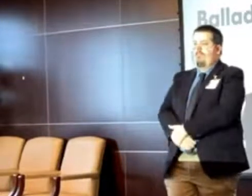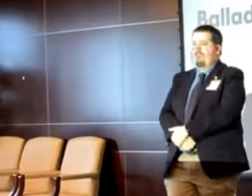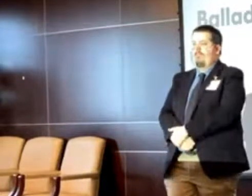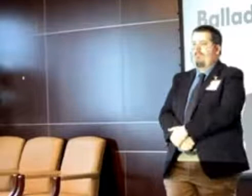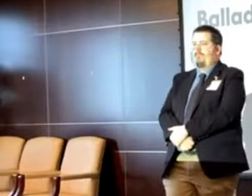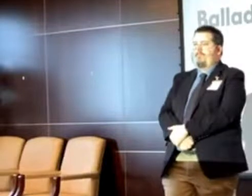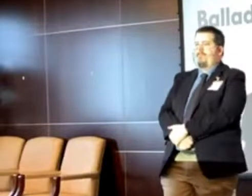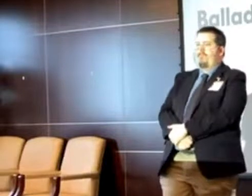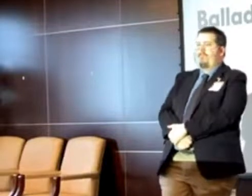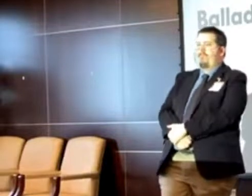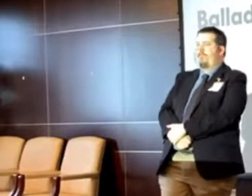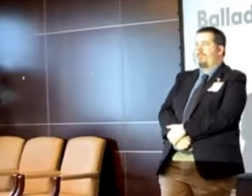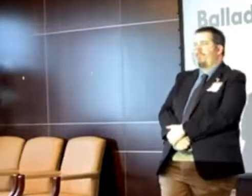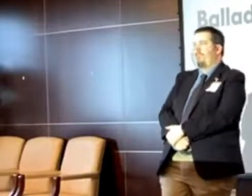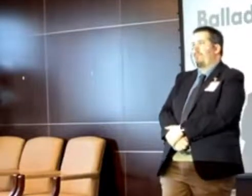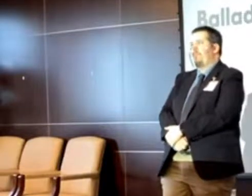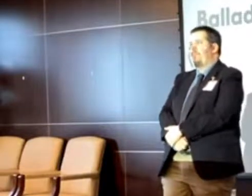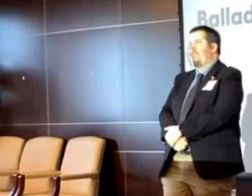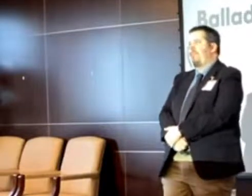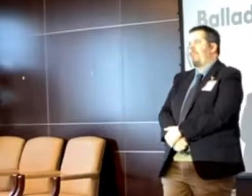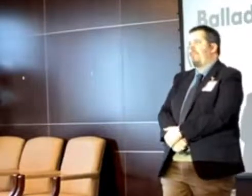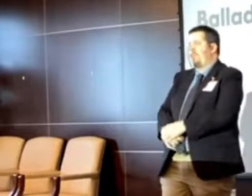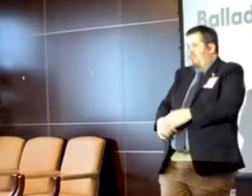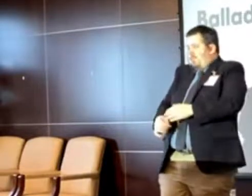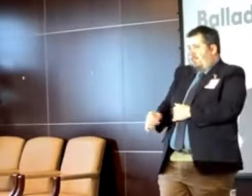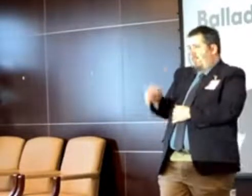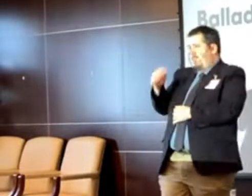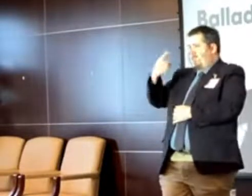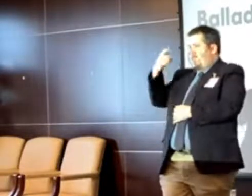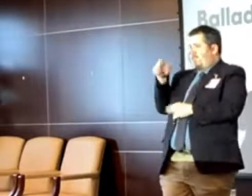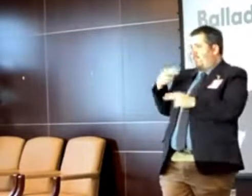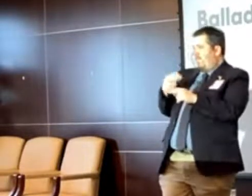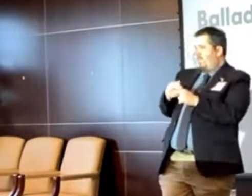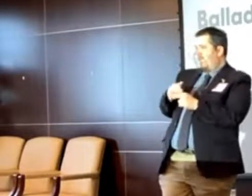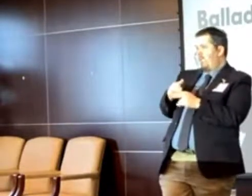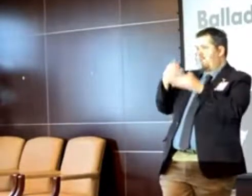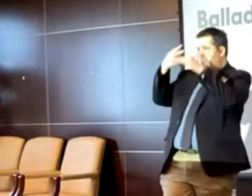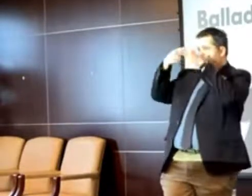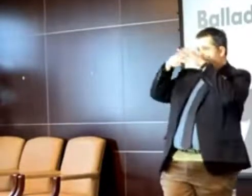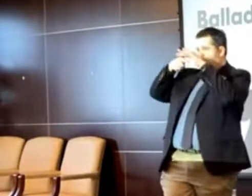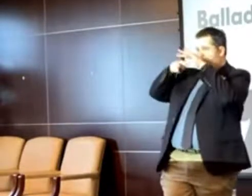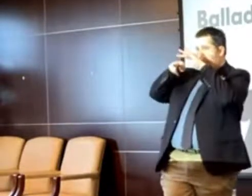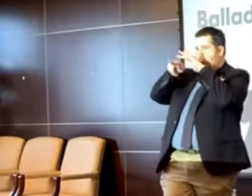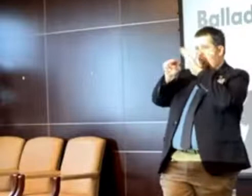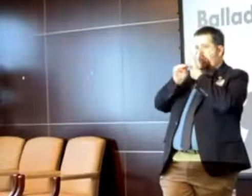yet. All right, David? I want to talk about your forecast model.